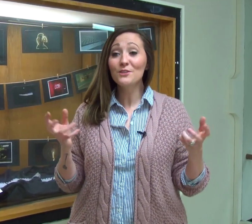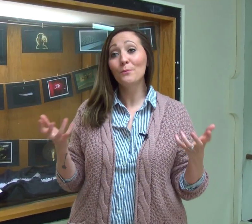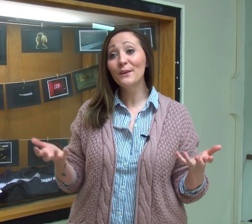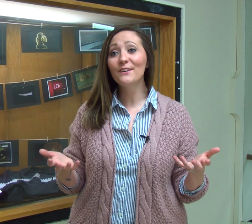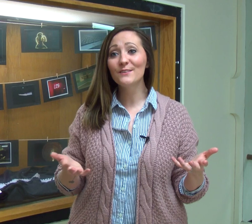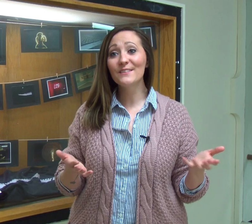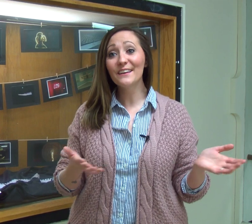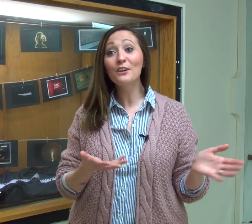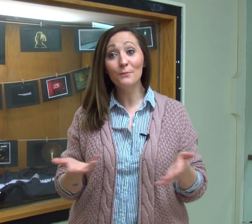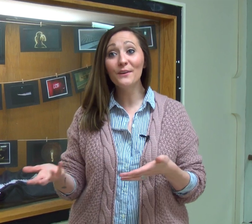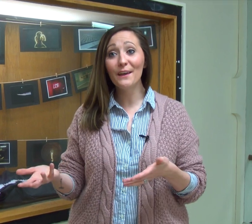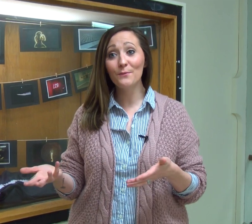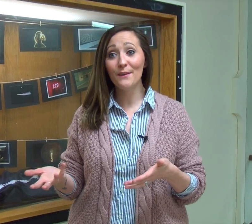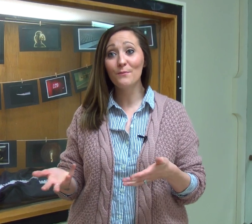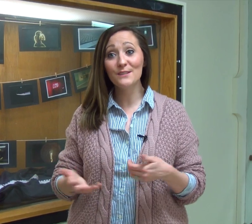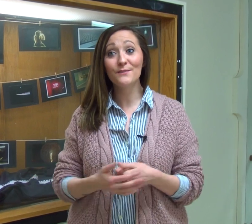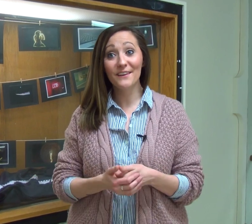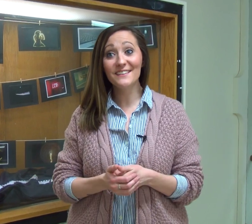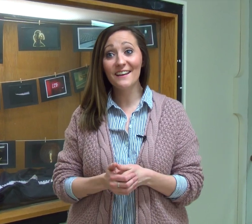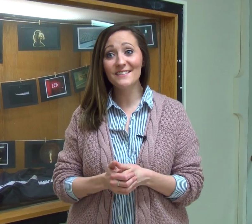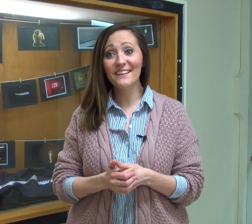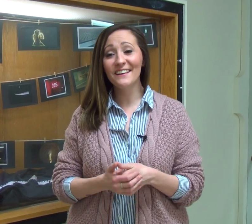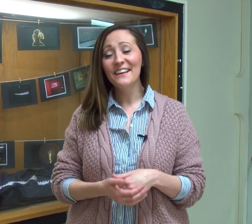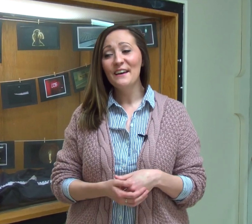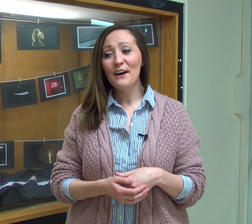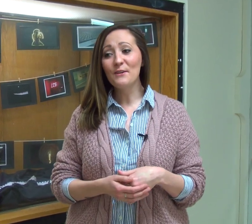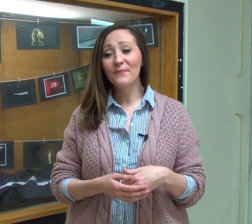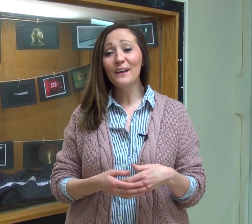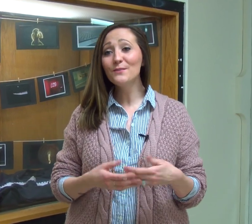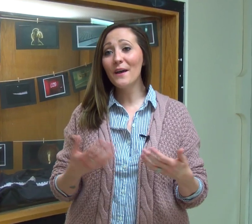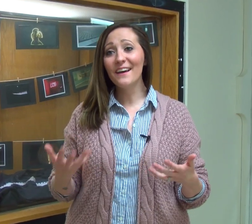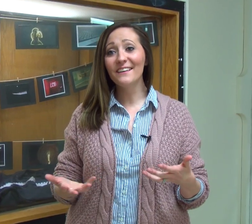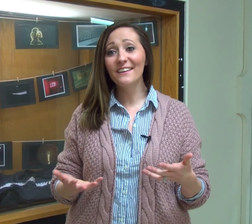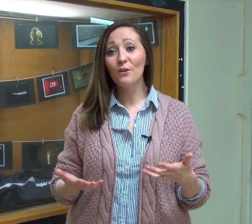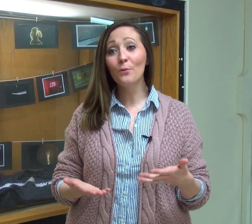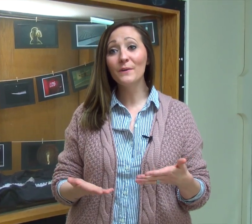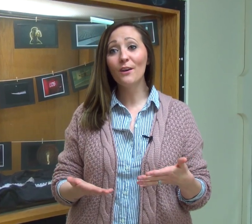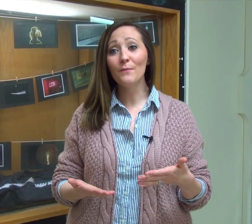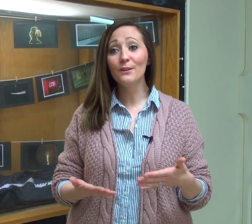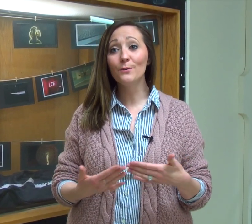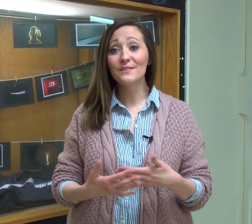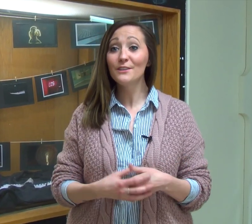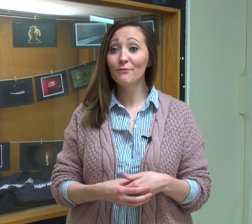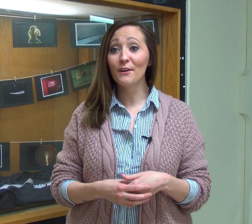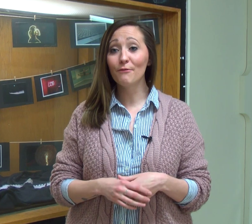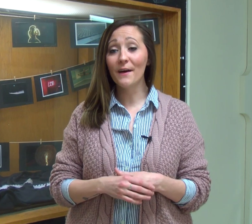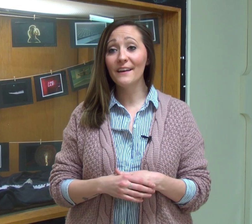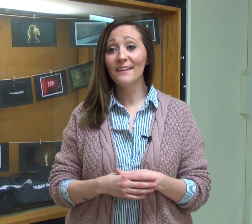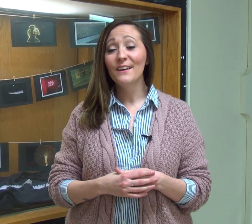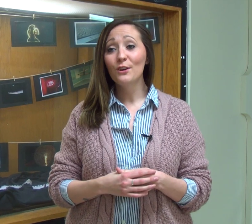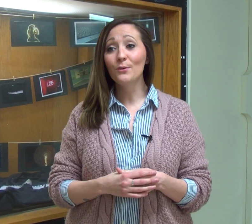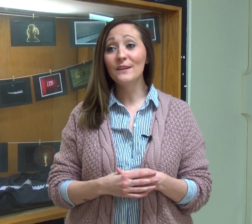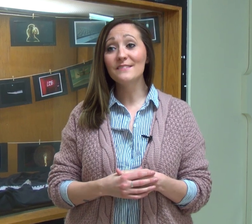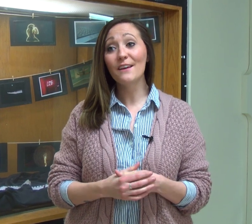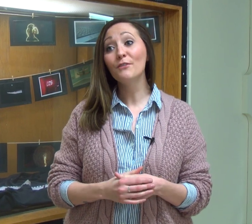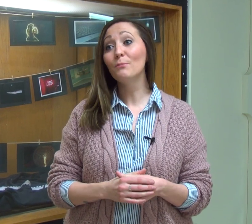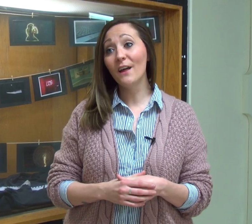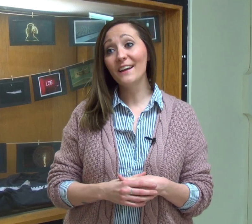much their peers that can communicate with them which is fantastic I also had a woman come in who is a dear friend of mine who is deaf and blind